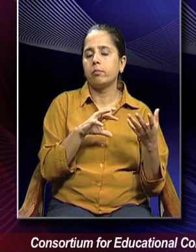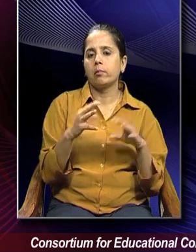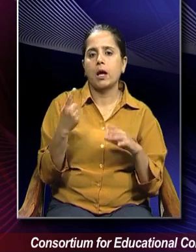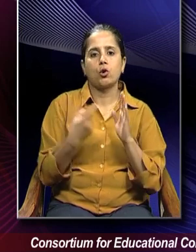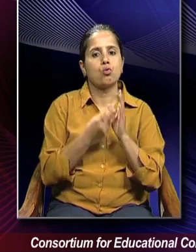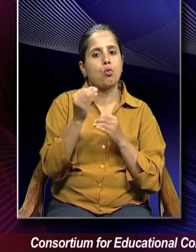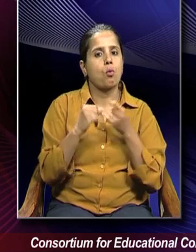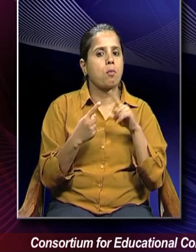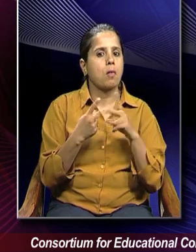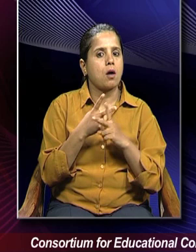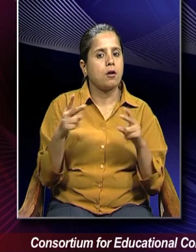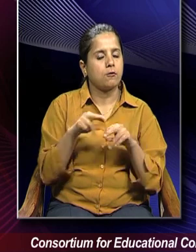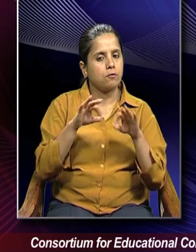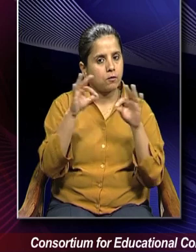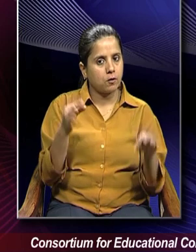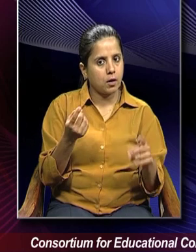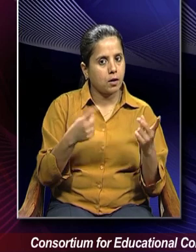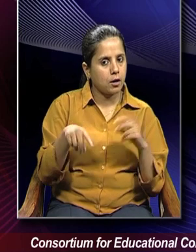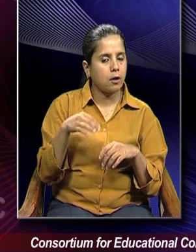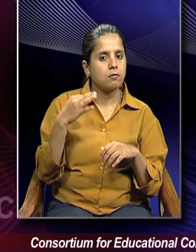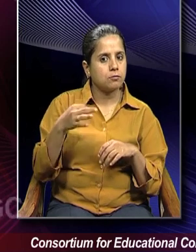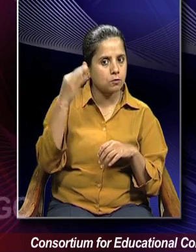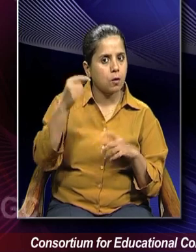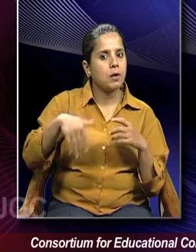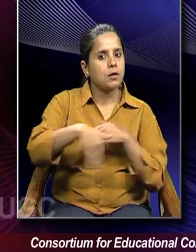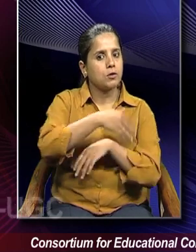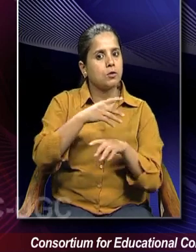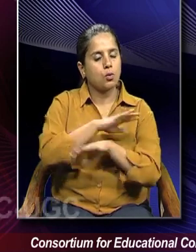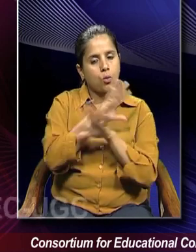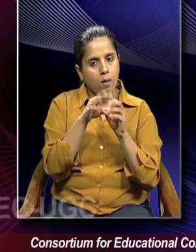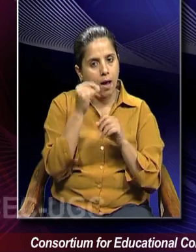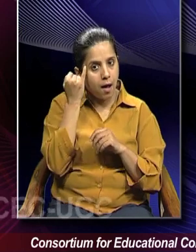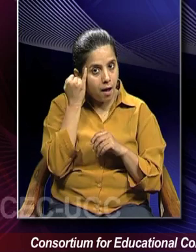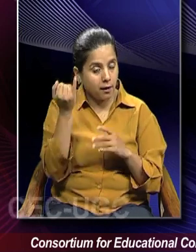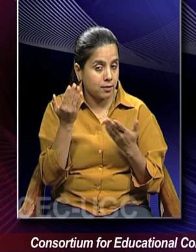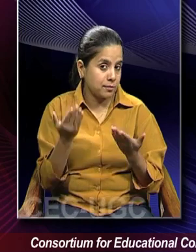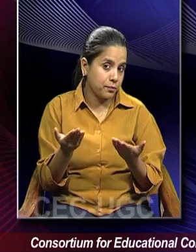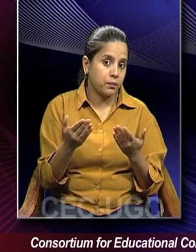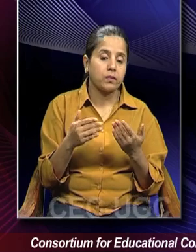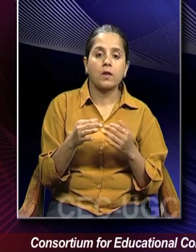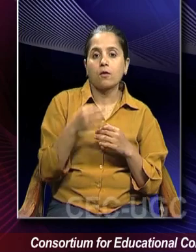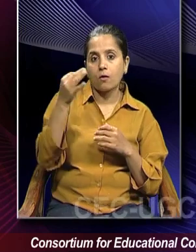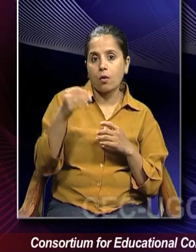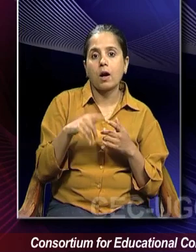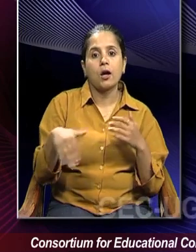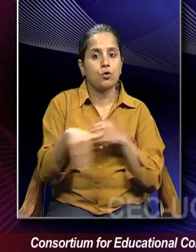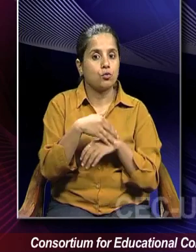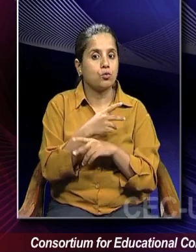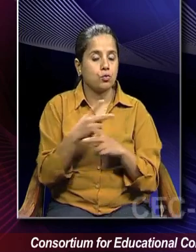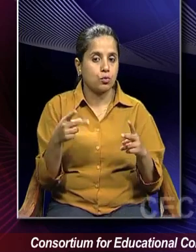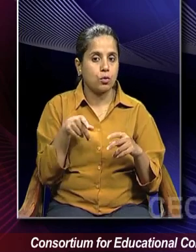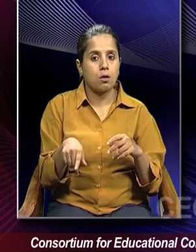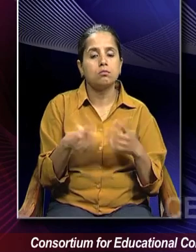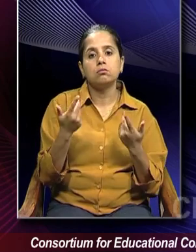robust framework of forward engineering, and for this entire idea of forward engineering, the acknowledgement goes to the